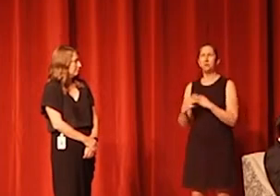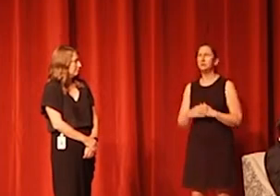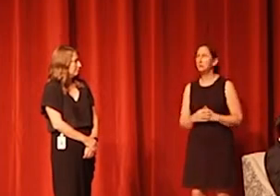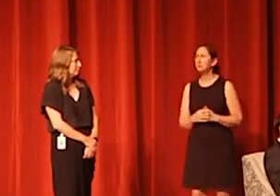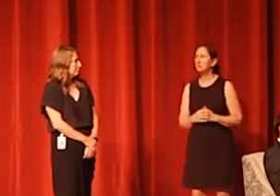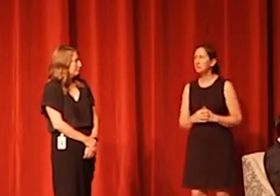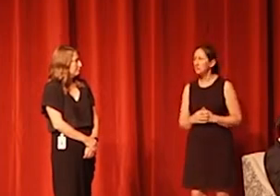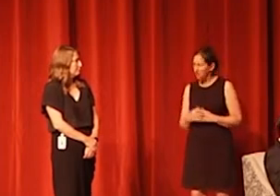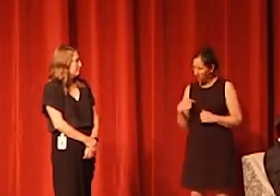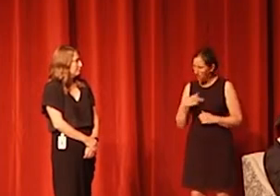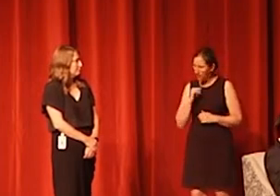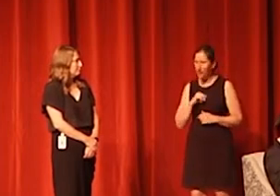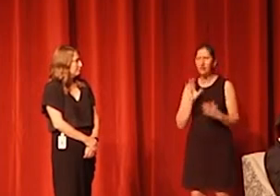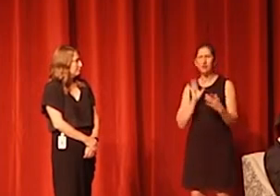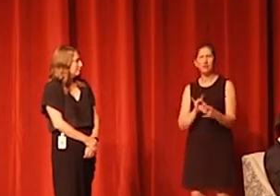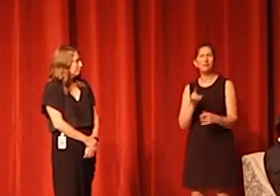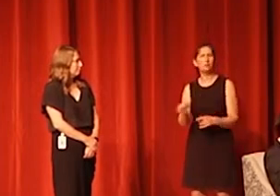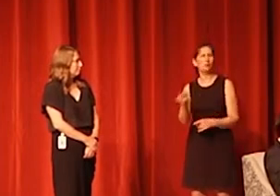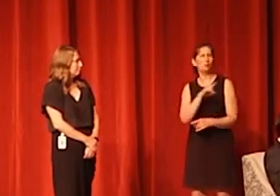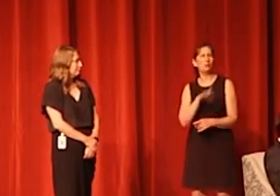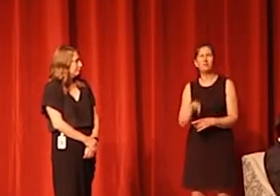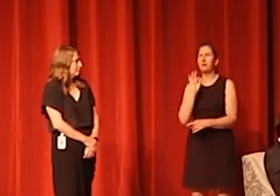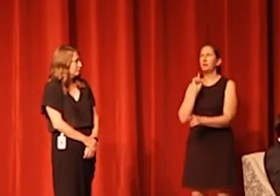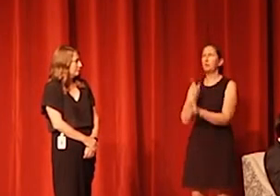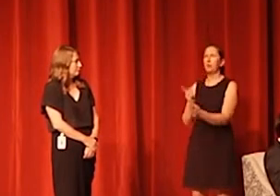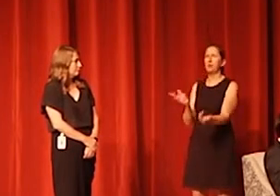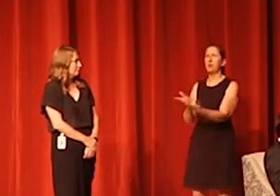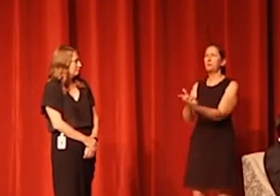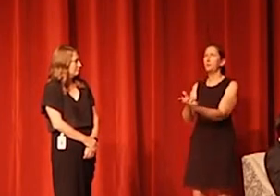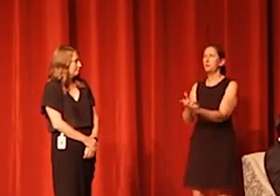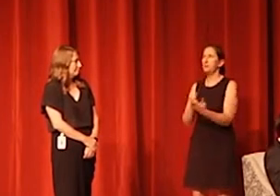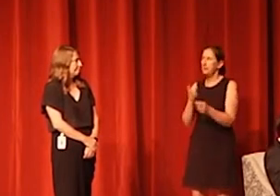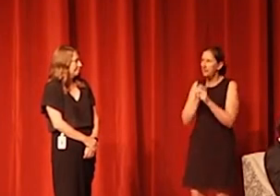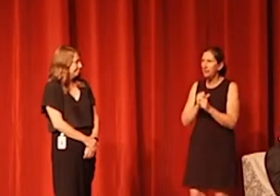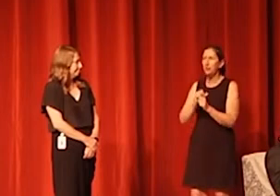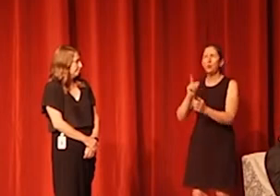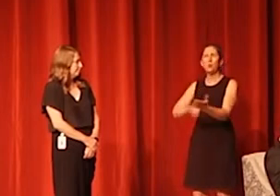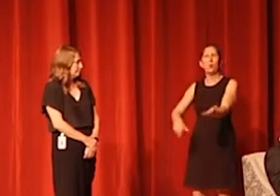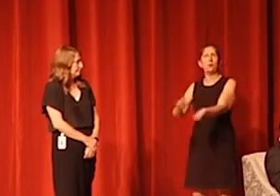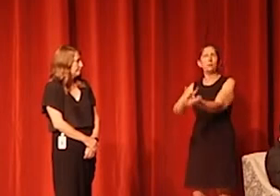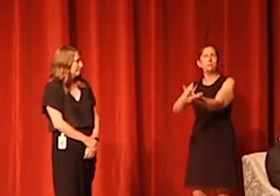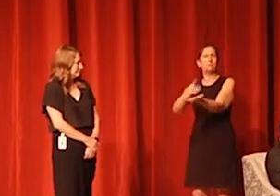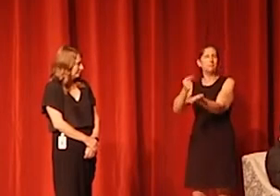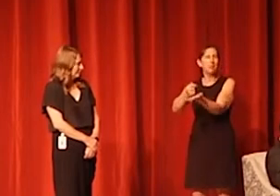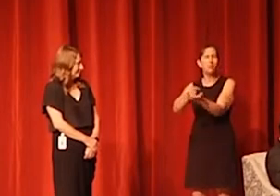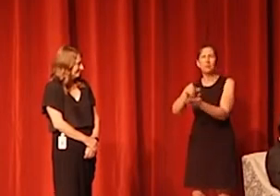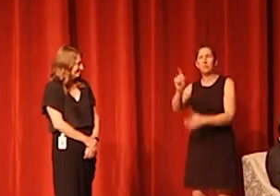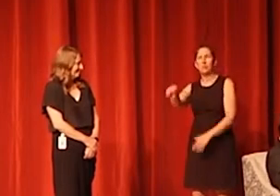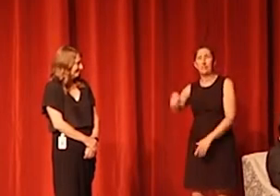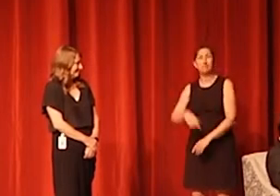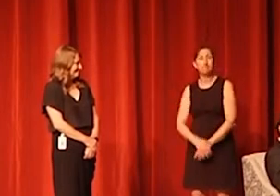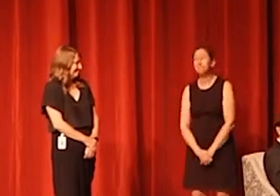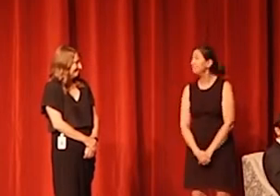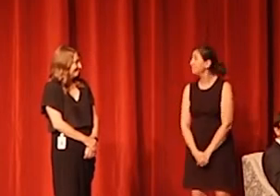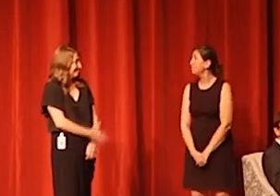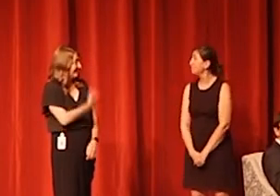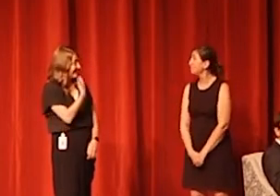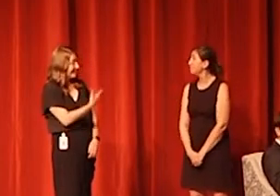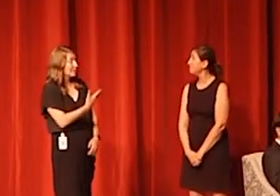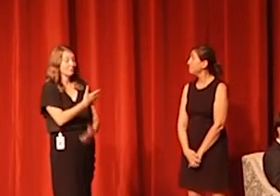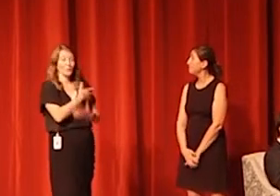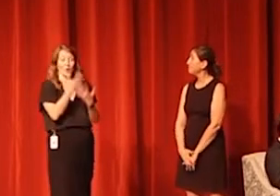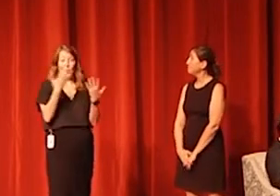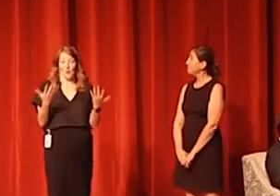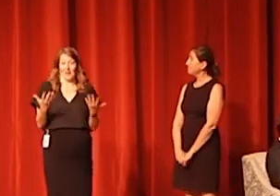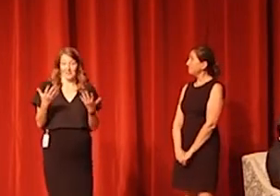you connected to the right option to make sure you're able to access the therapy that you need. Thank you very much. All right. We have a